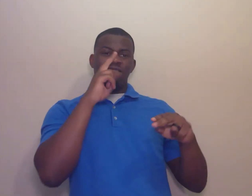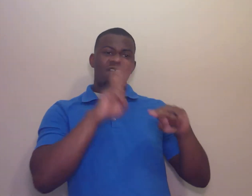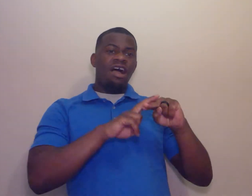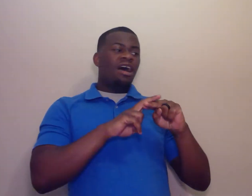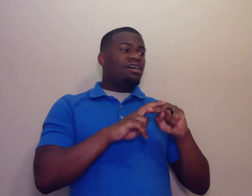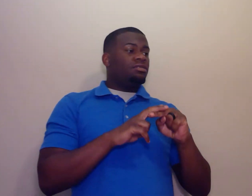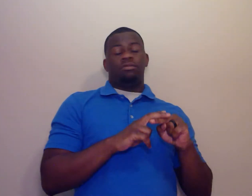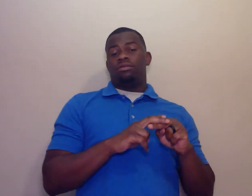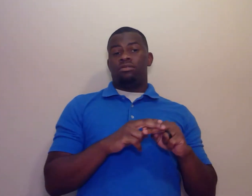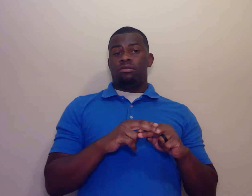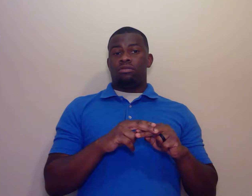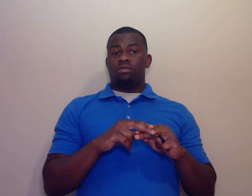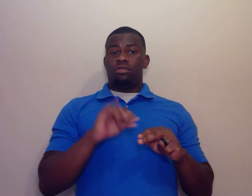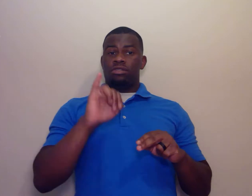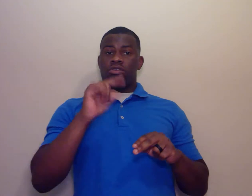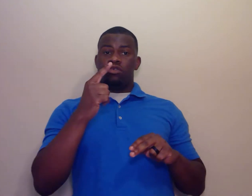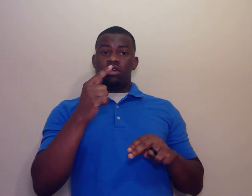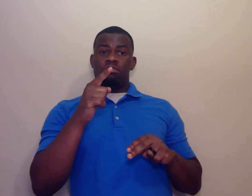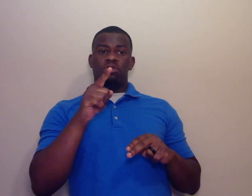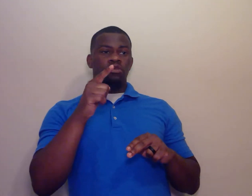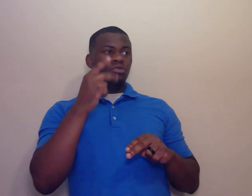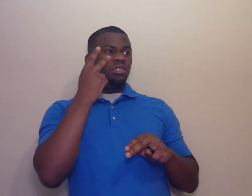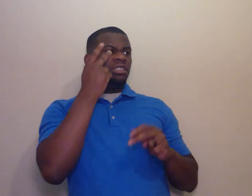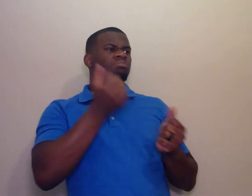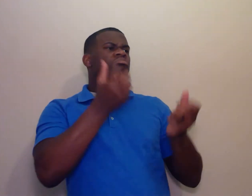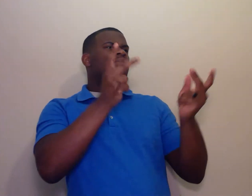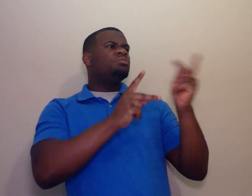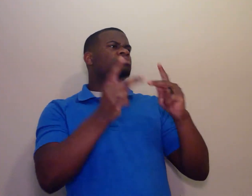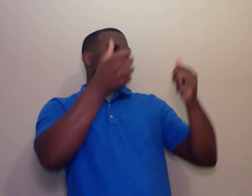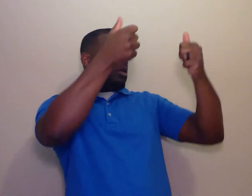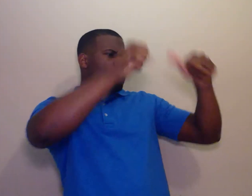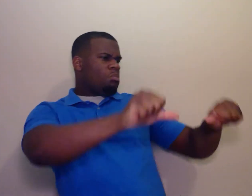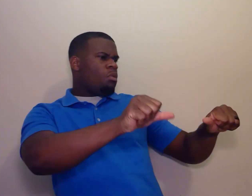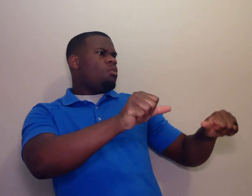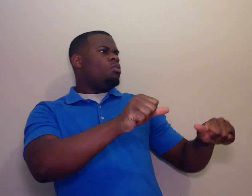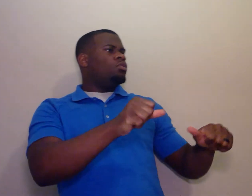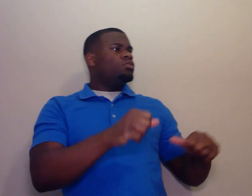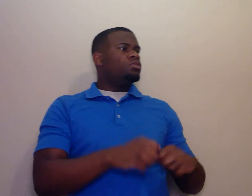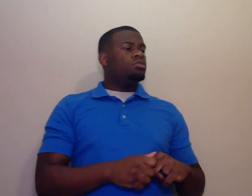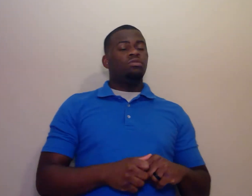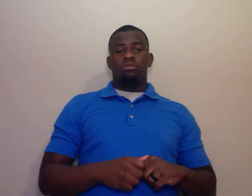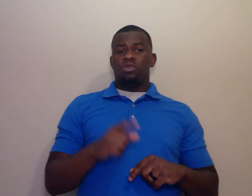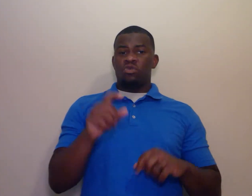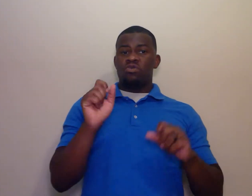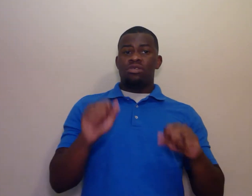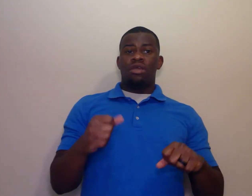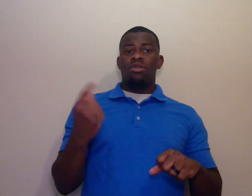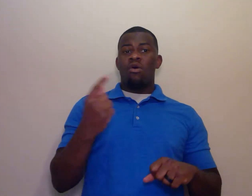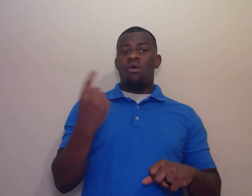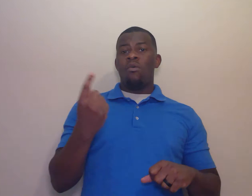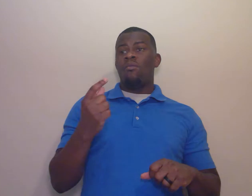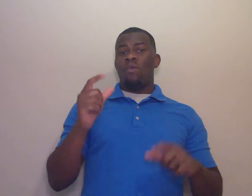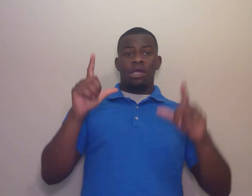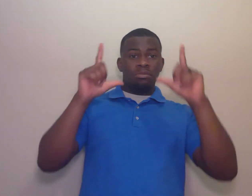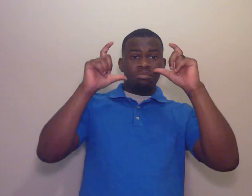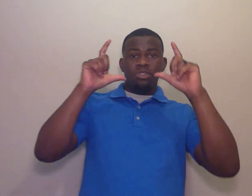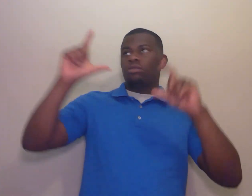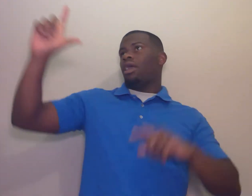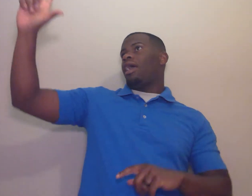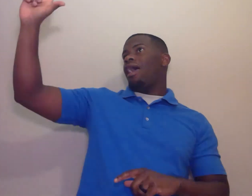snap some aggressively enthusiastic nature pics for your Tinder profile. But before you rush into the woods with a selfie stick or hang out in